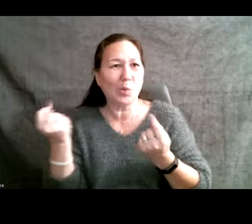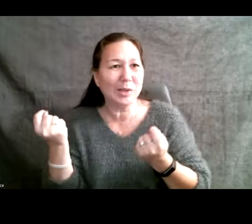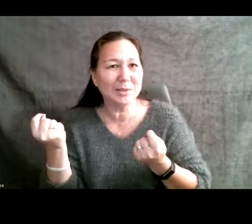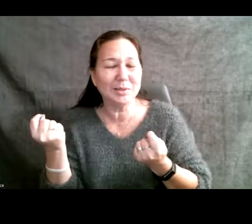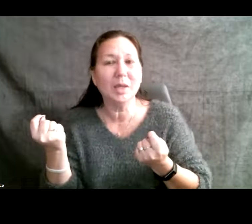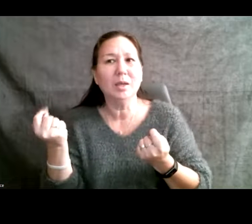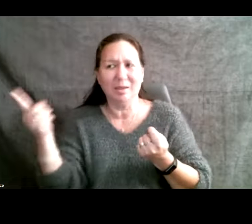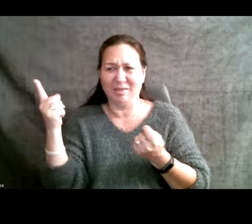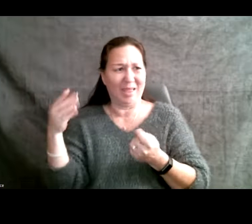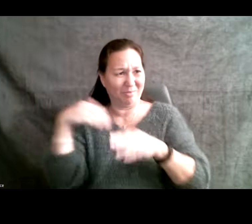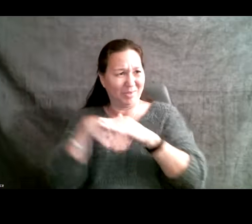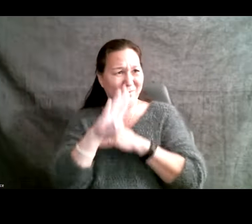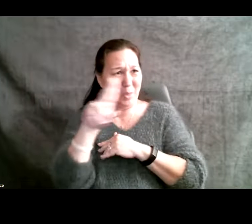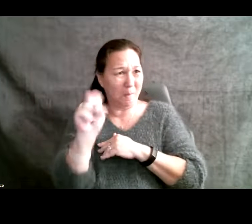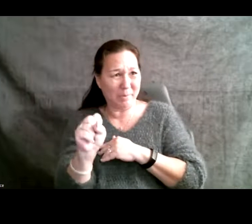else to get water? I mean,